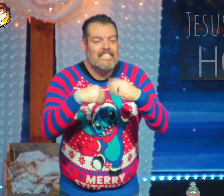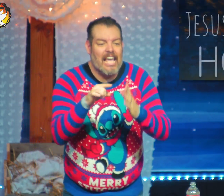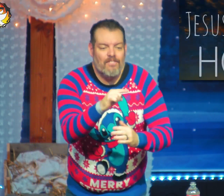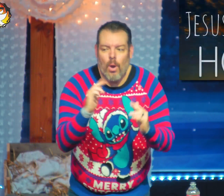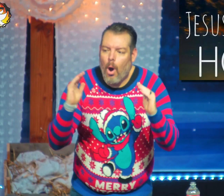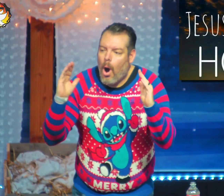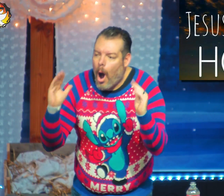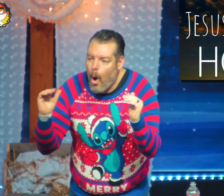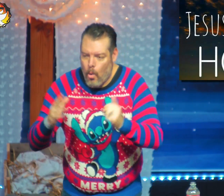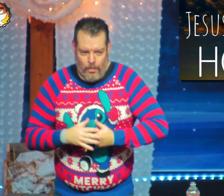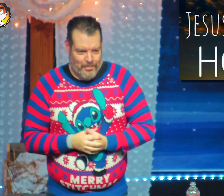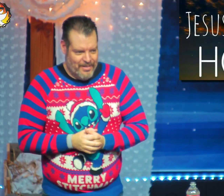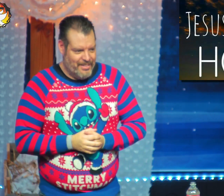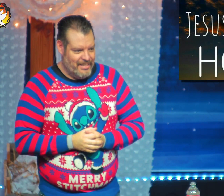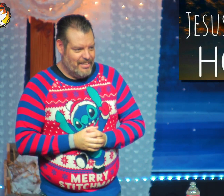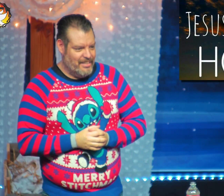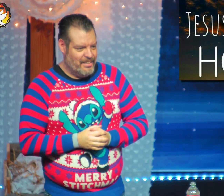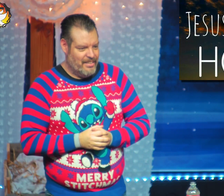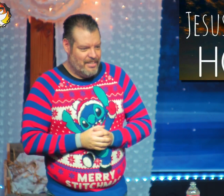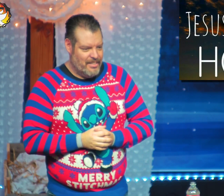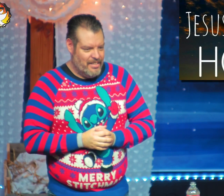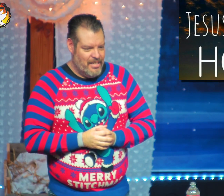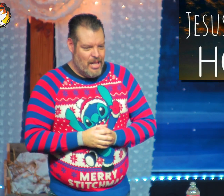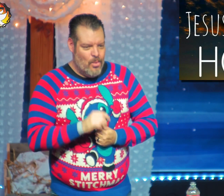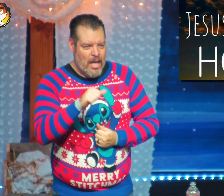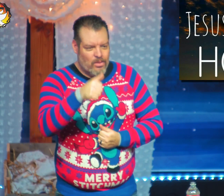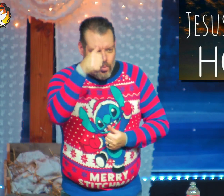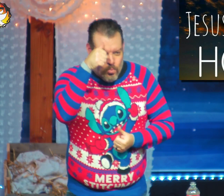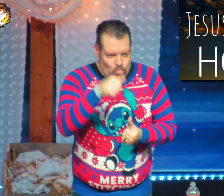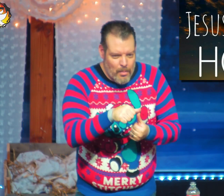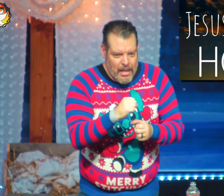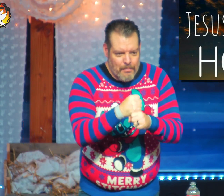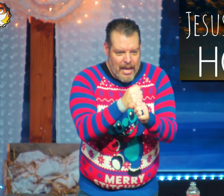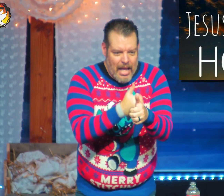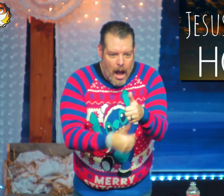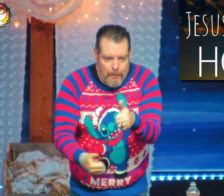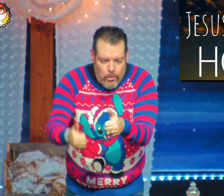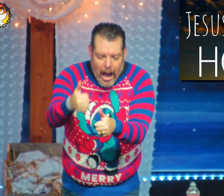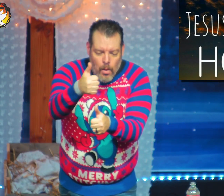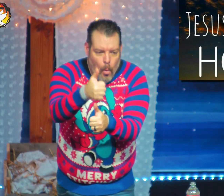We're going to focus on thoughts. The thing we must do is focus on